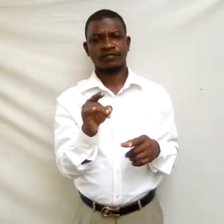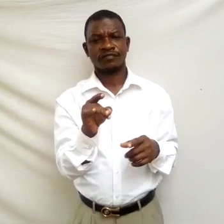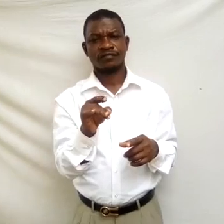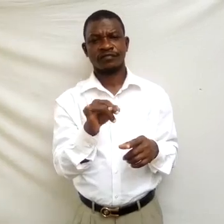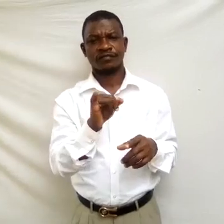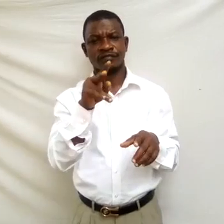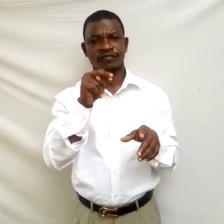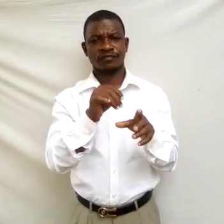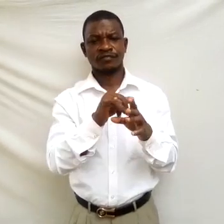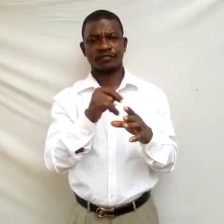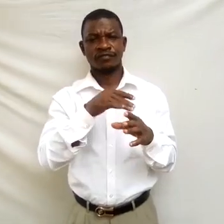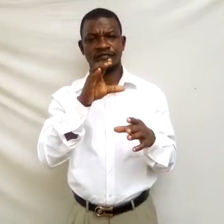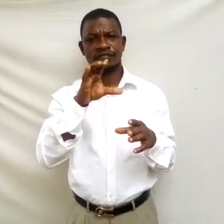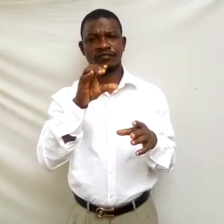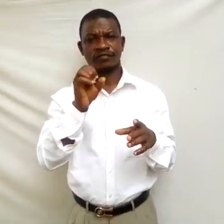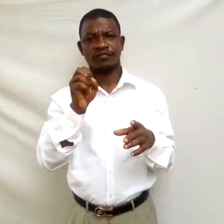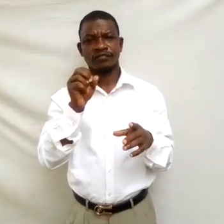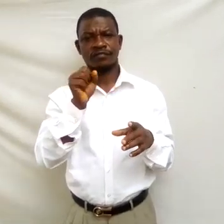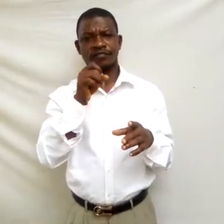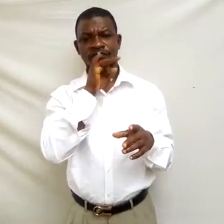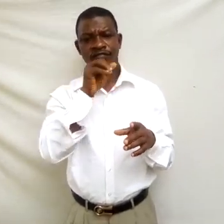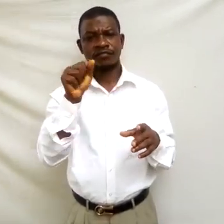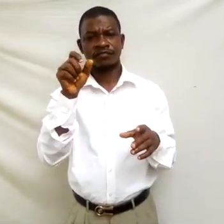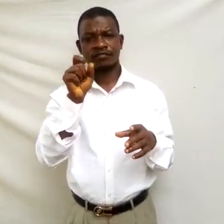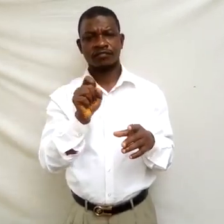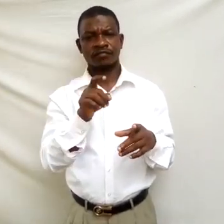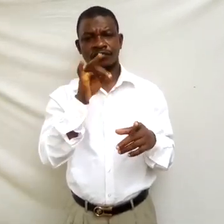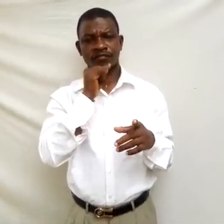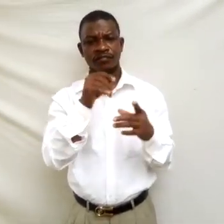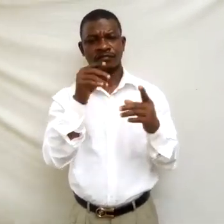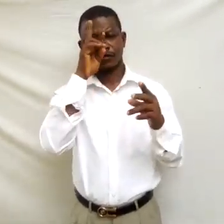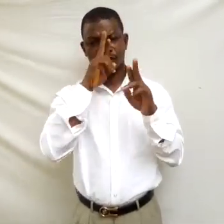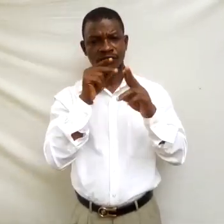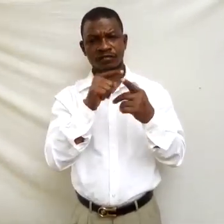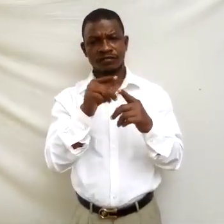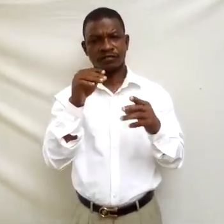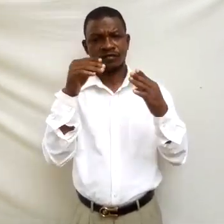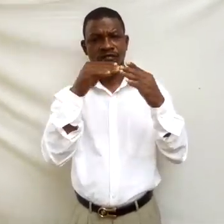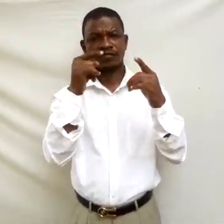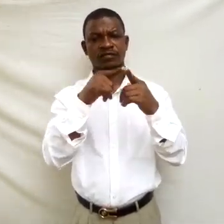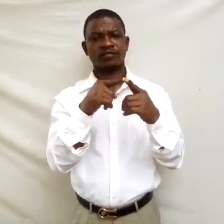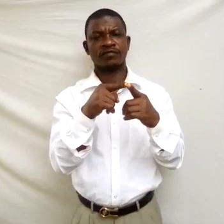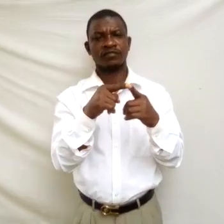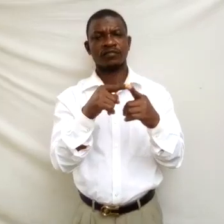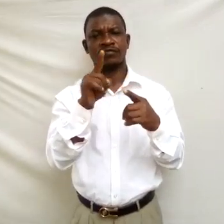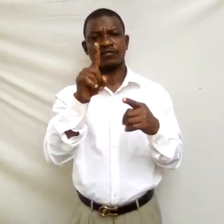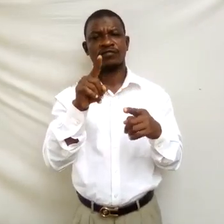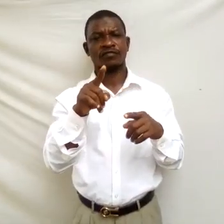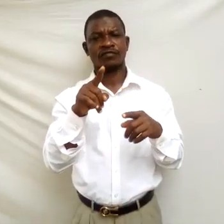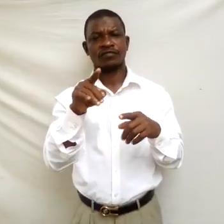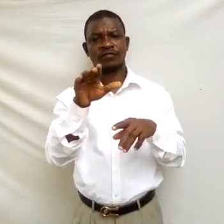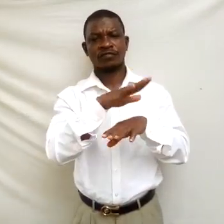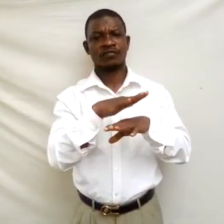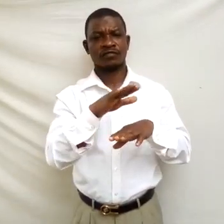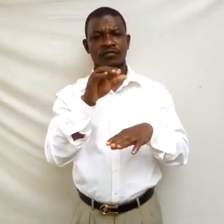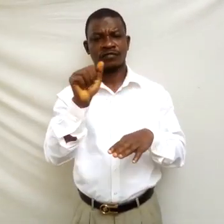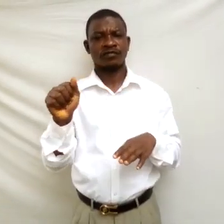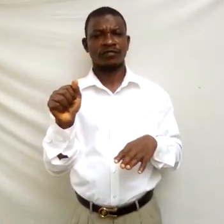integral of cos ax with respect to x is equal to 1 over a